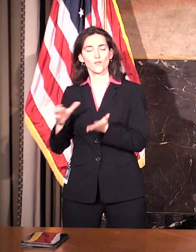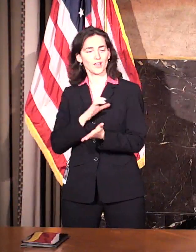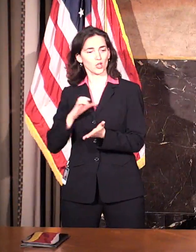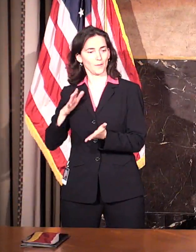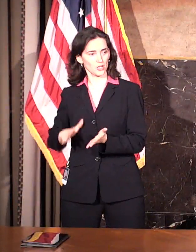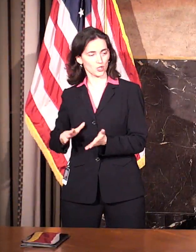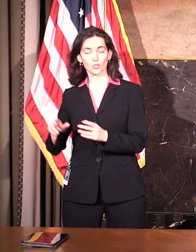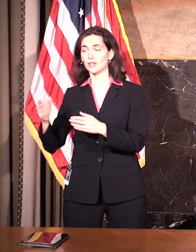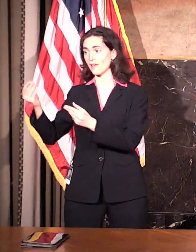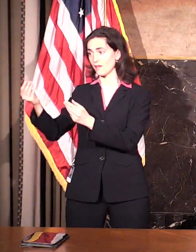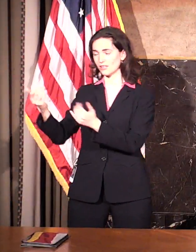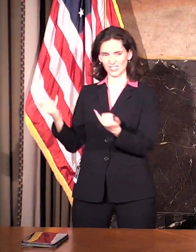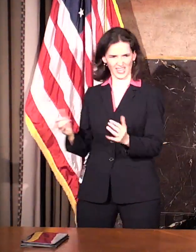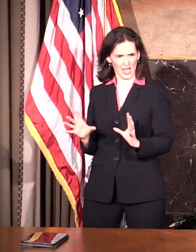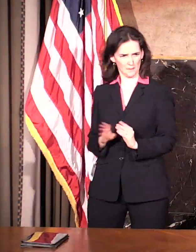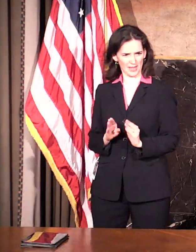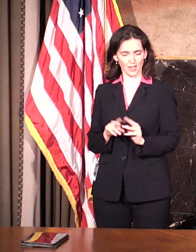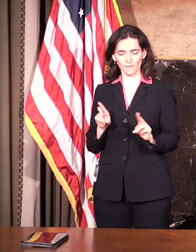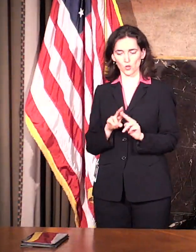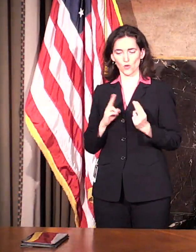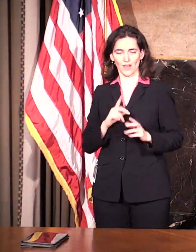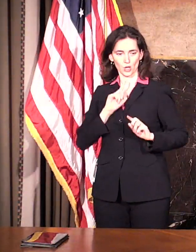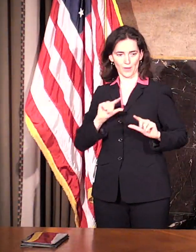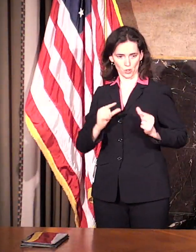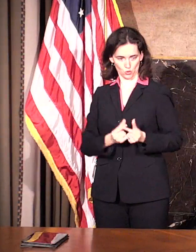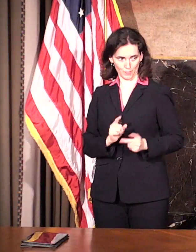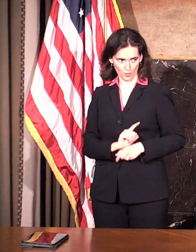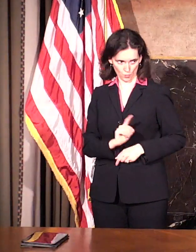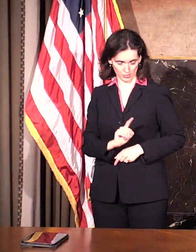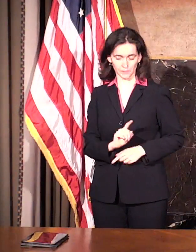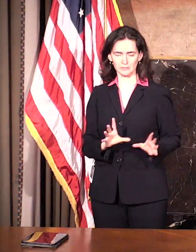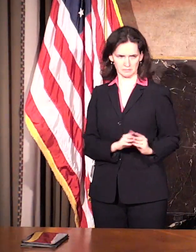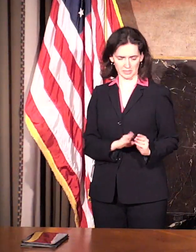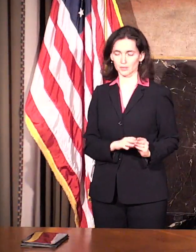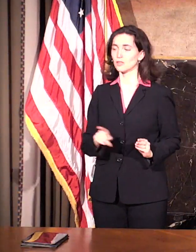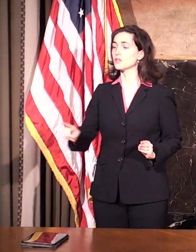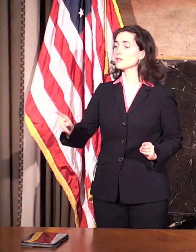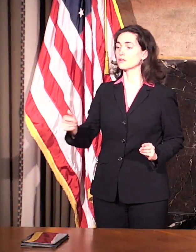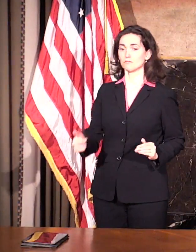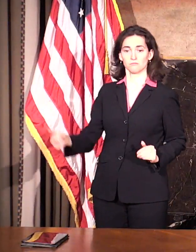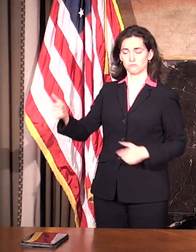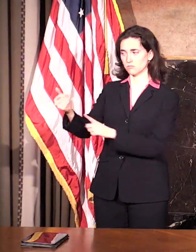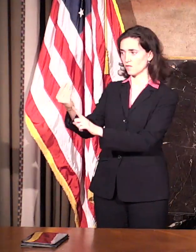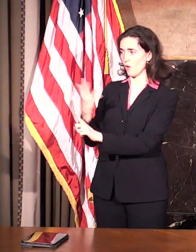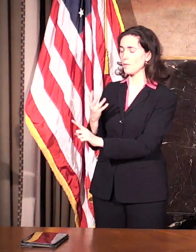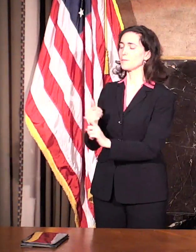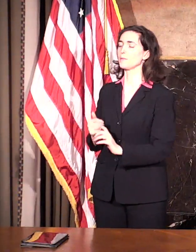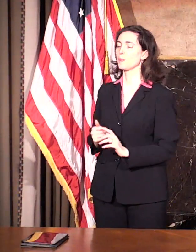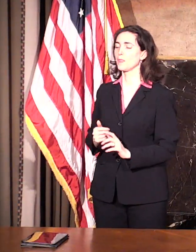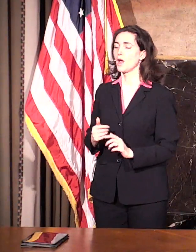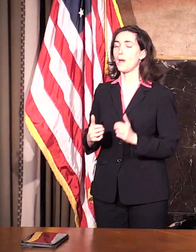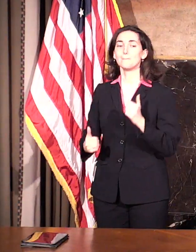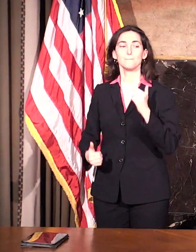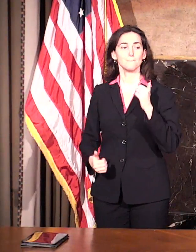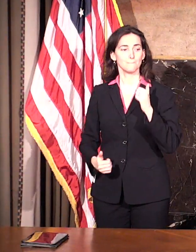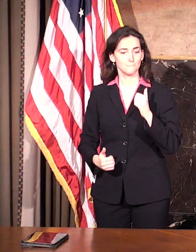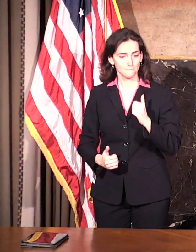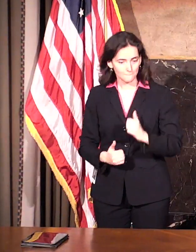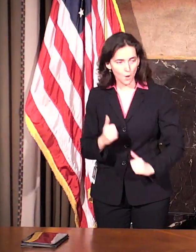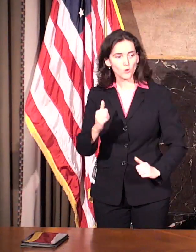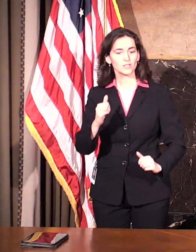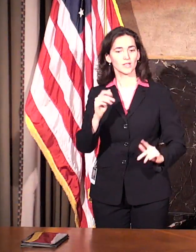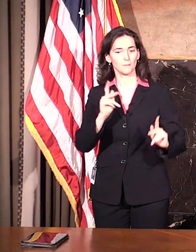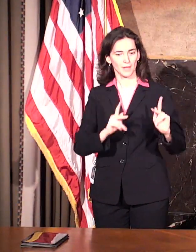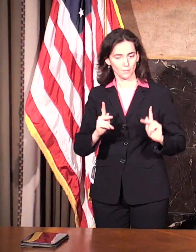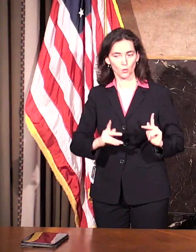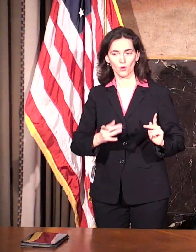Unified Command Group meeting today at 1 p.m., for example, that the vast majority of individuals who have